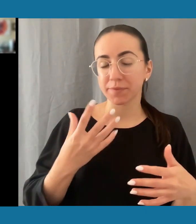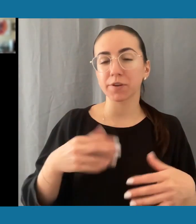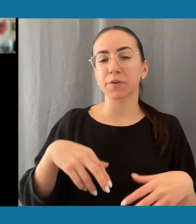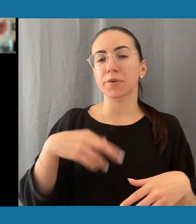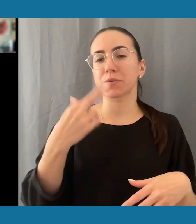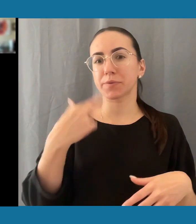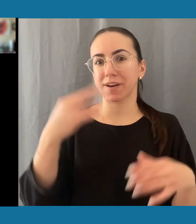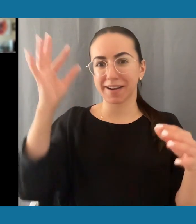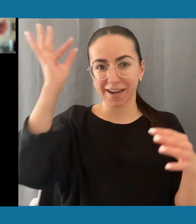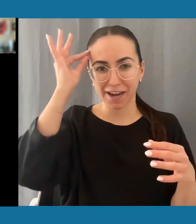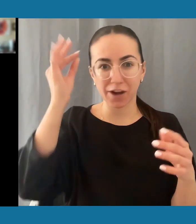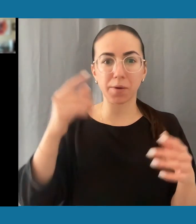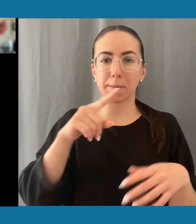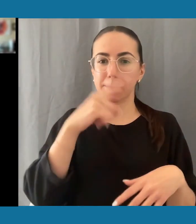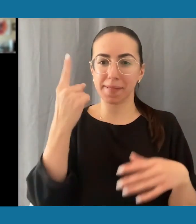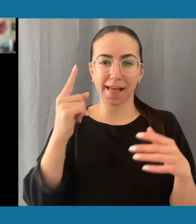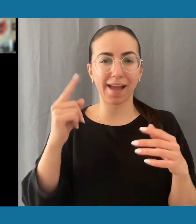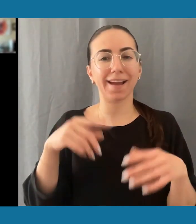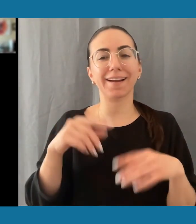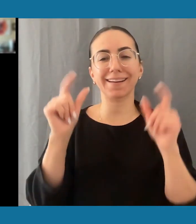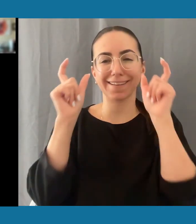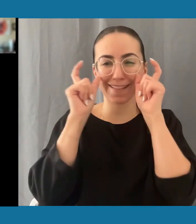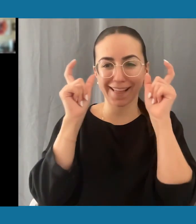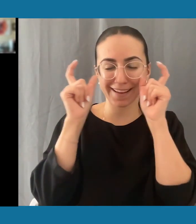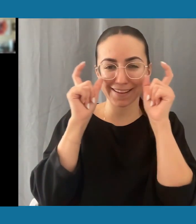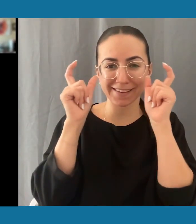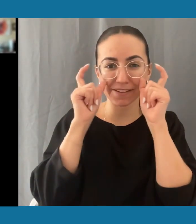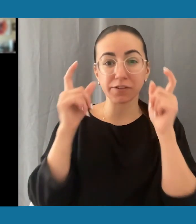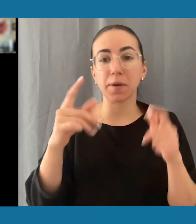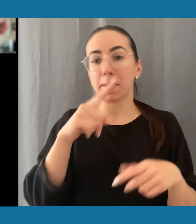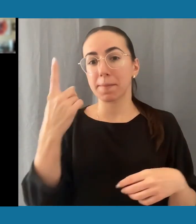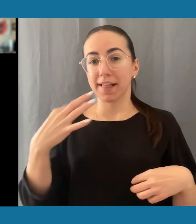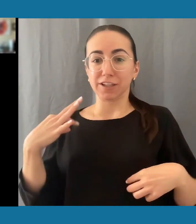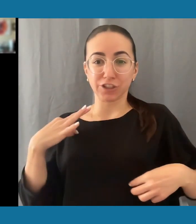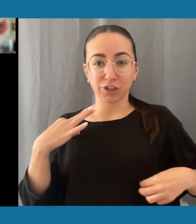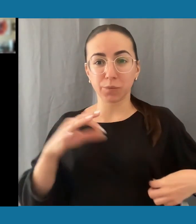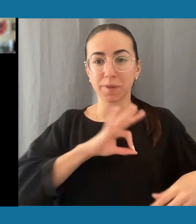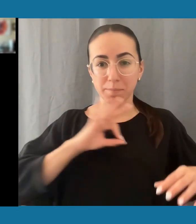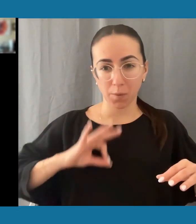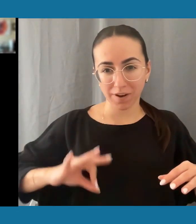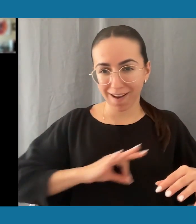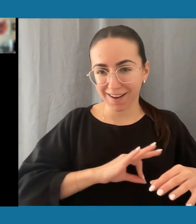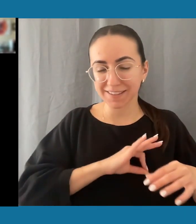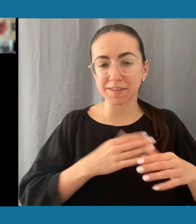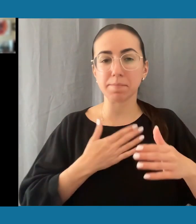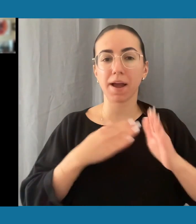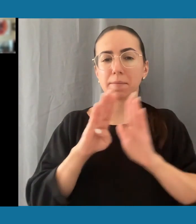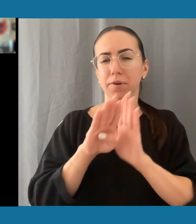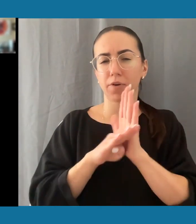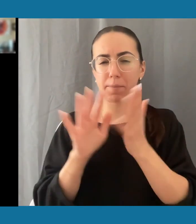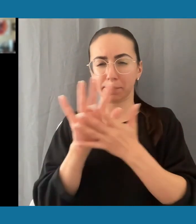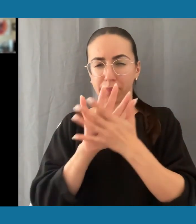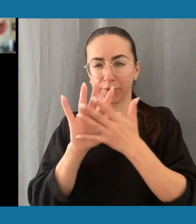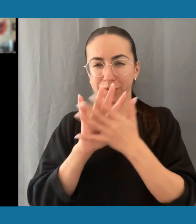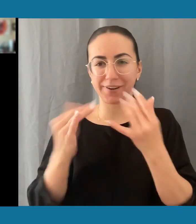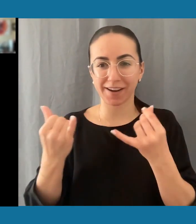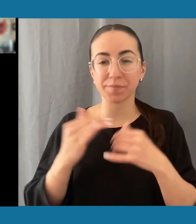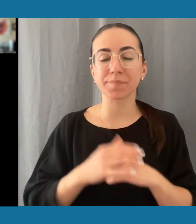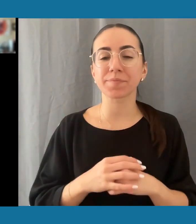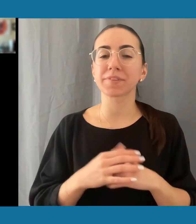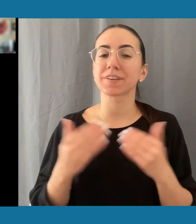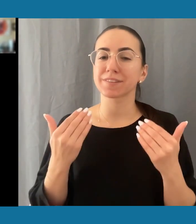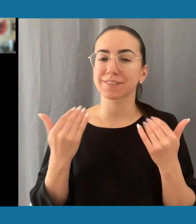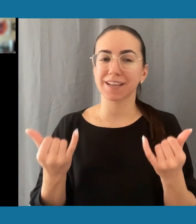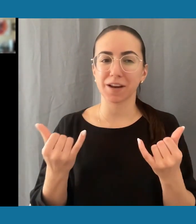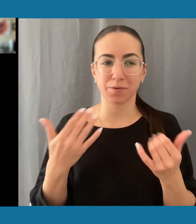clear glasses, with a black shirt with white polka dots, and my background is blurred. Today, we're going to be